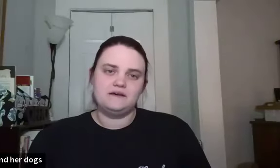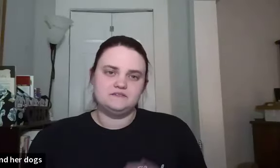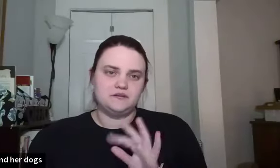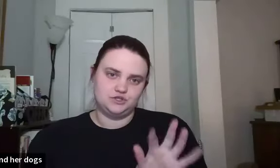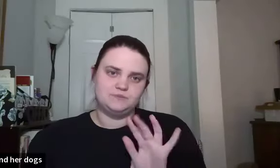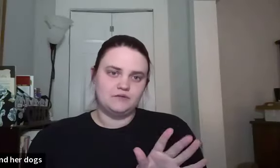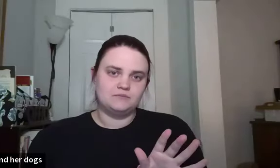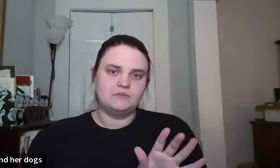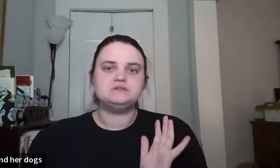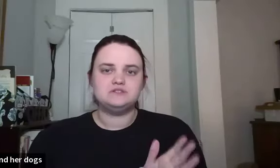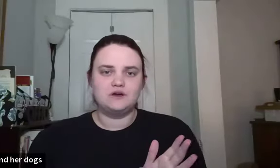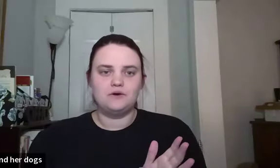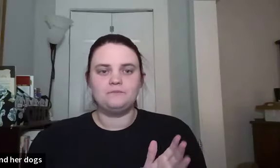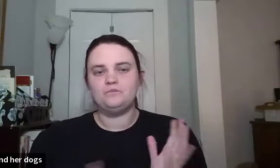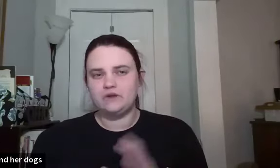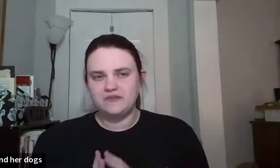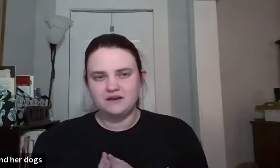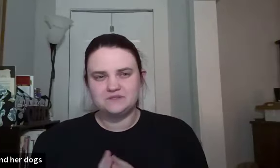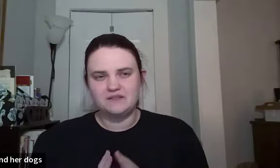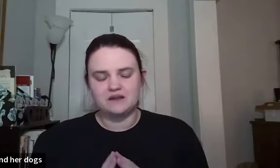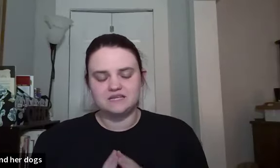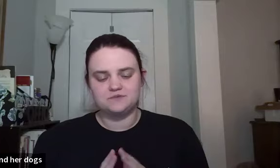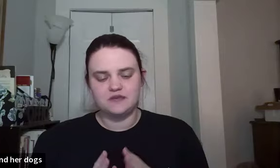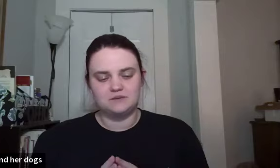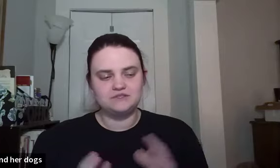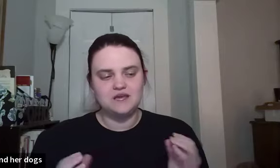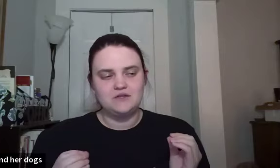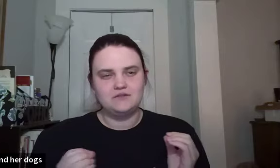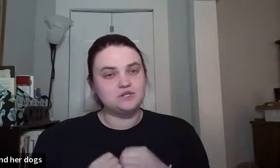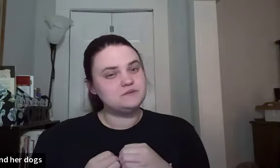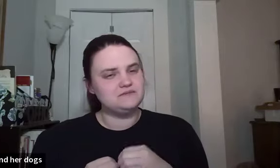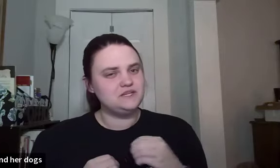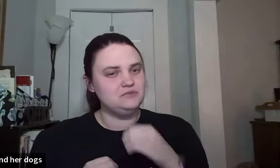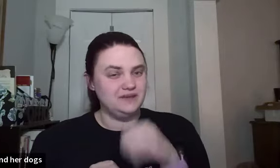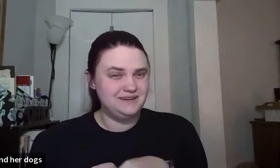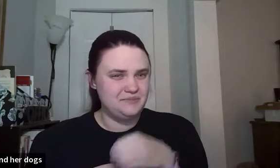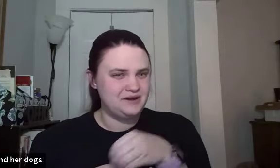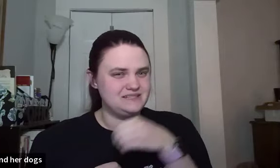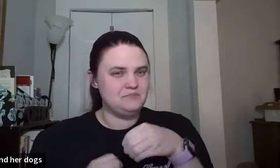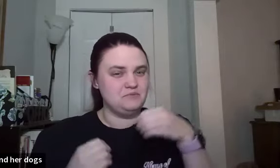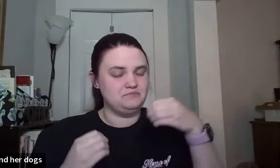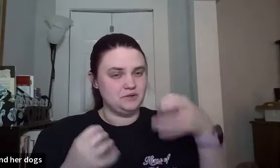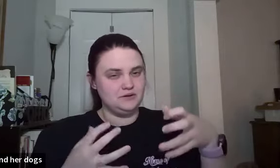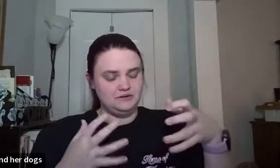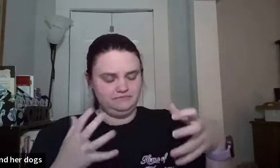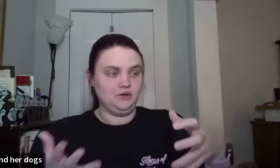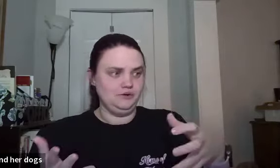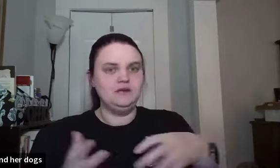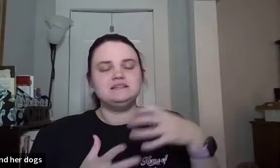to fingerspell them. So with that comes a lot of times with animals, the more specific you get about a type of bird type